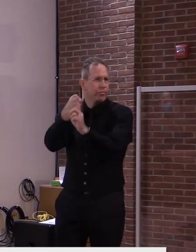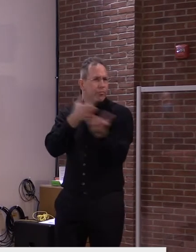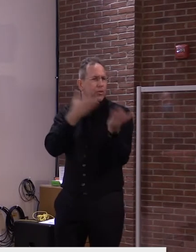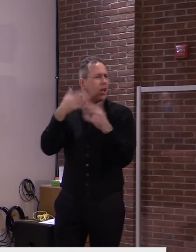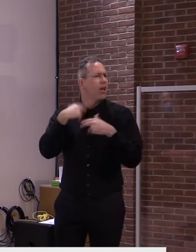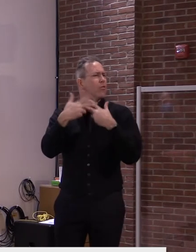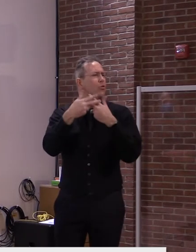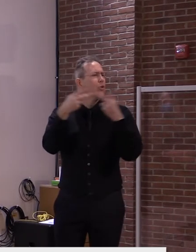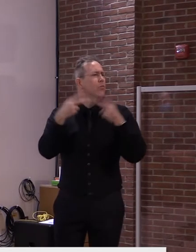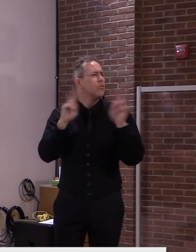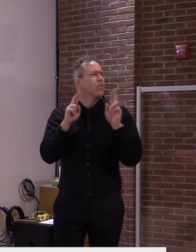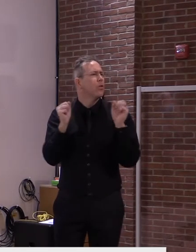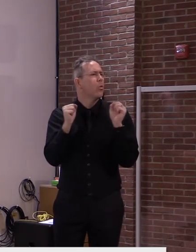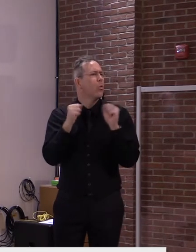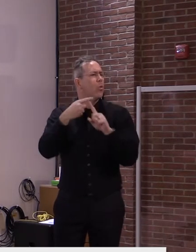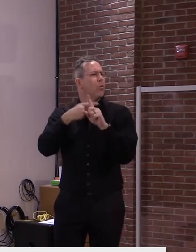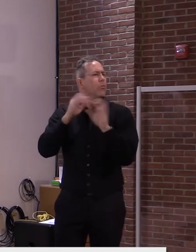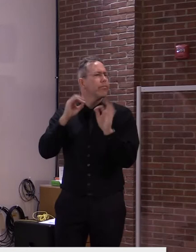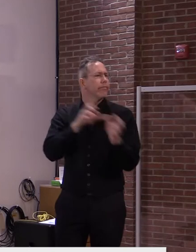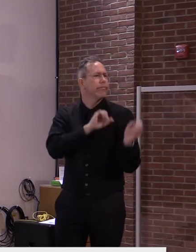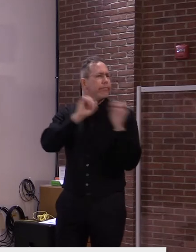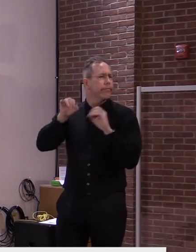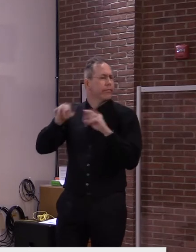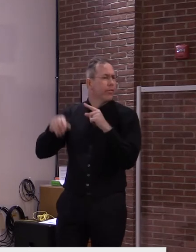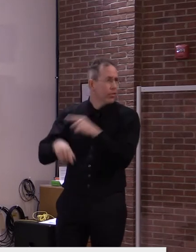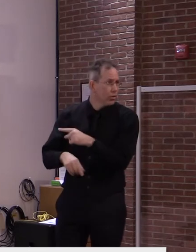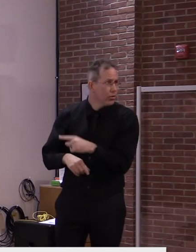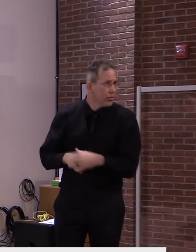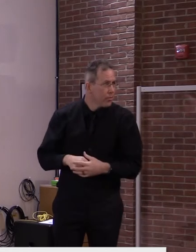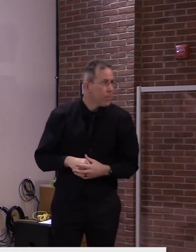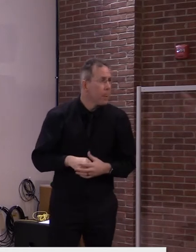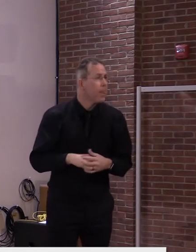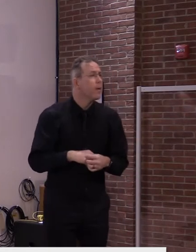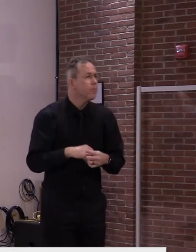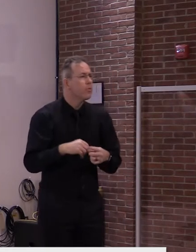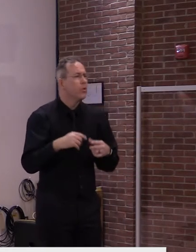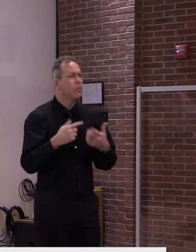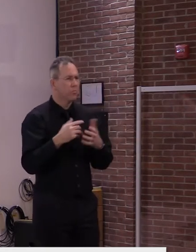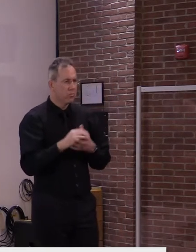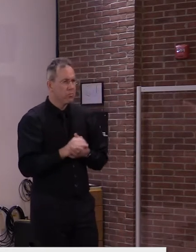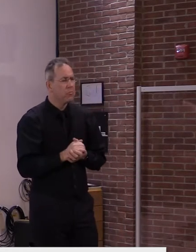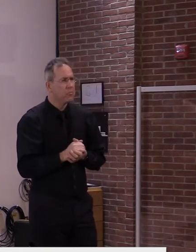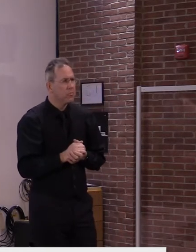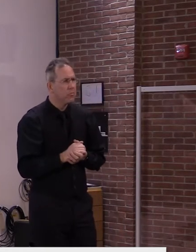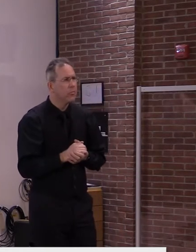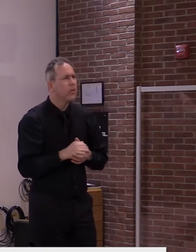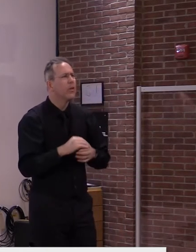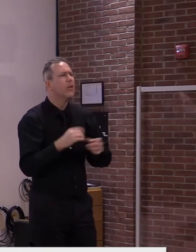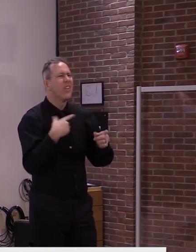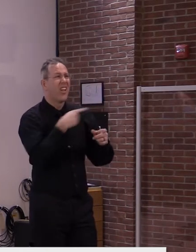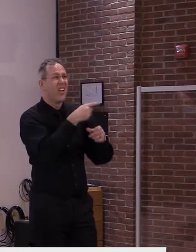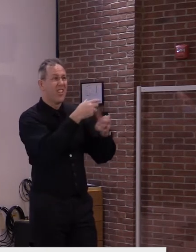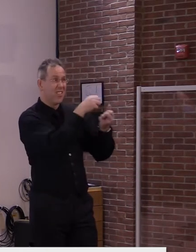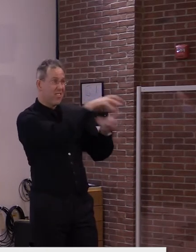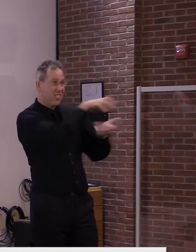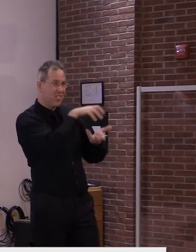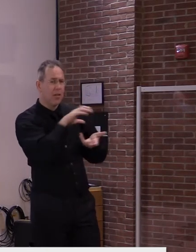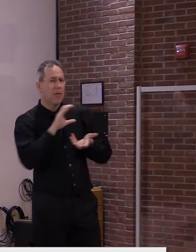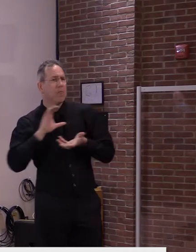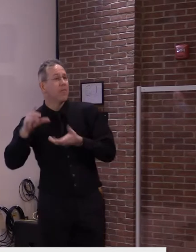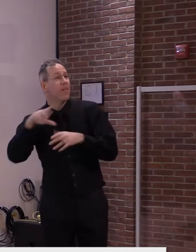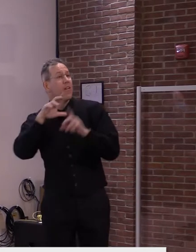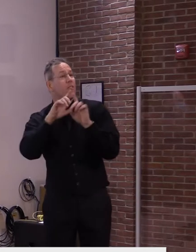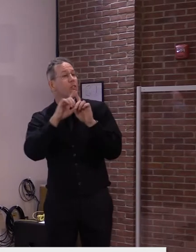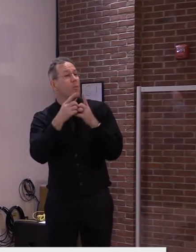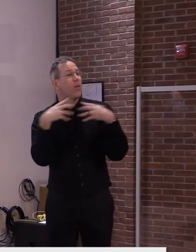distributed by us to the various locations that it needs to go. But